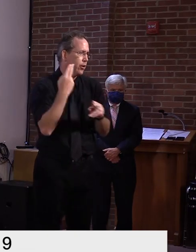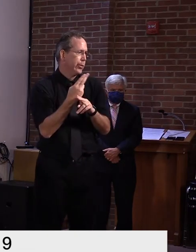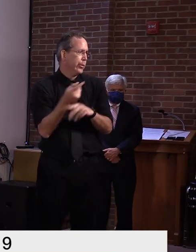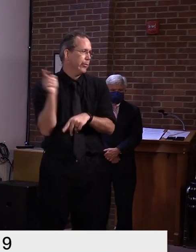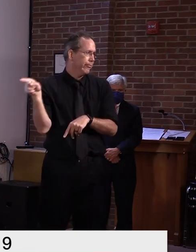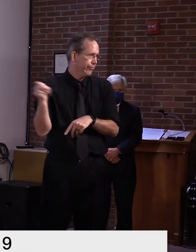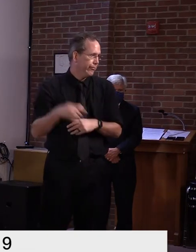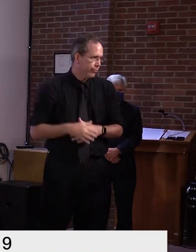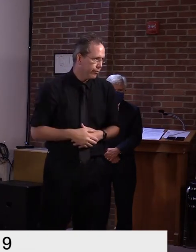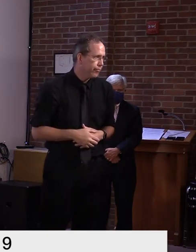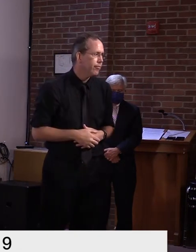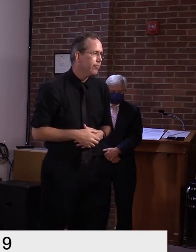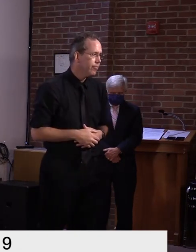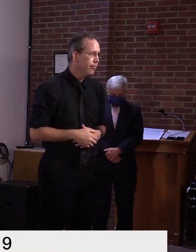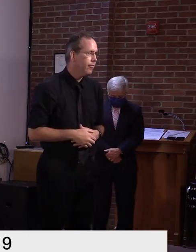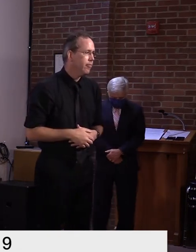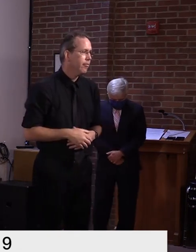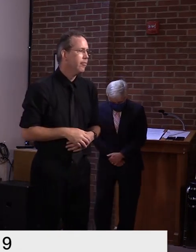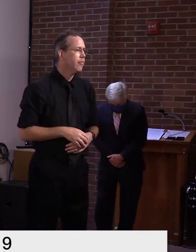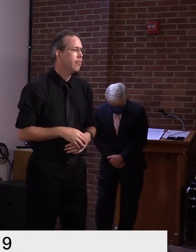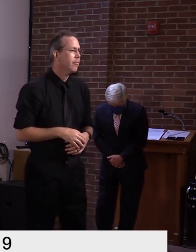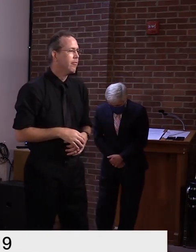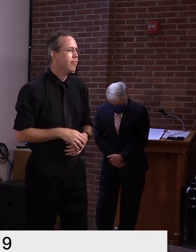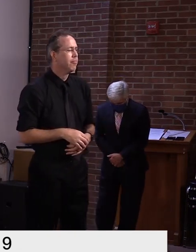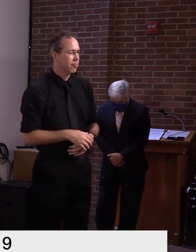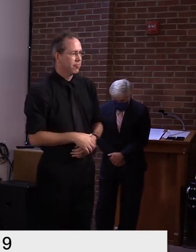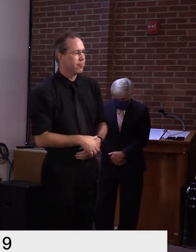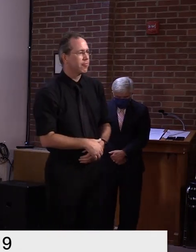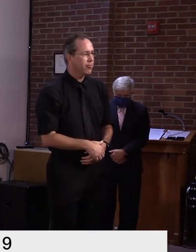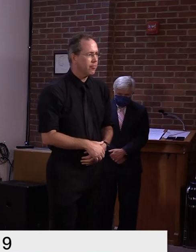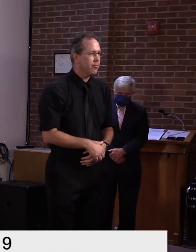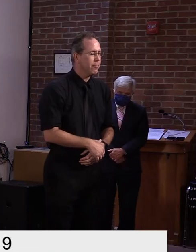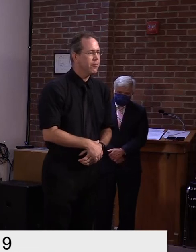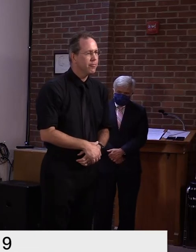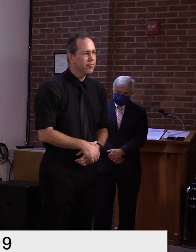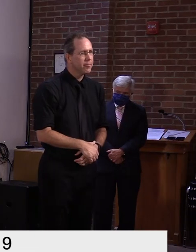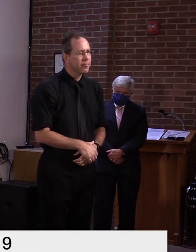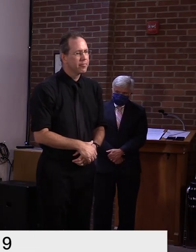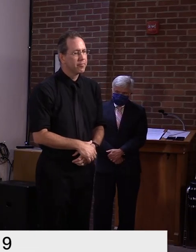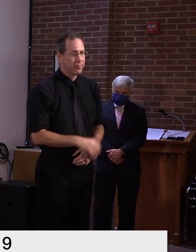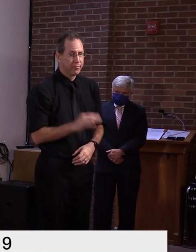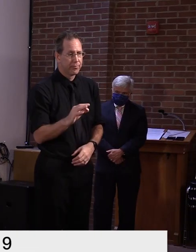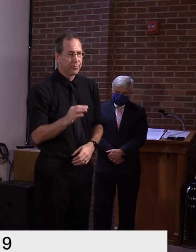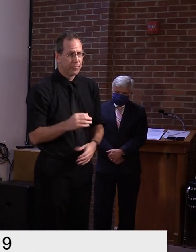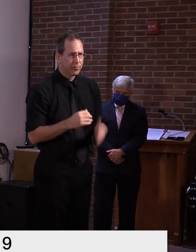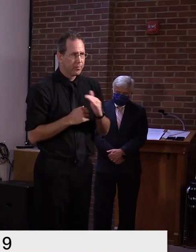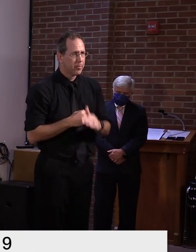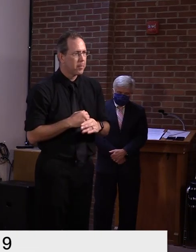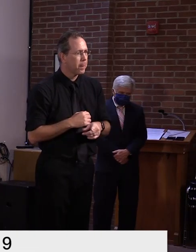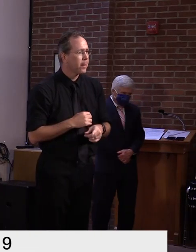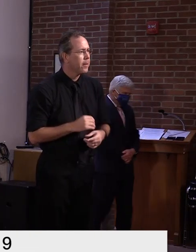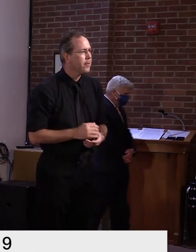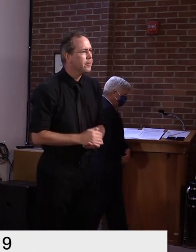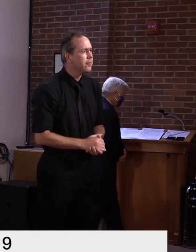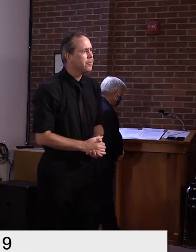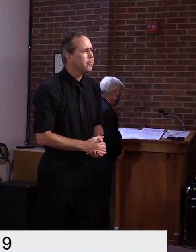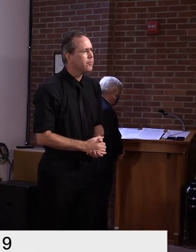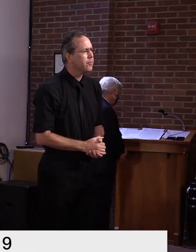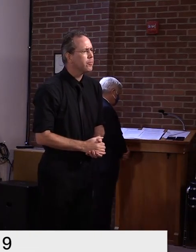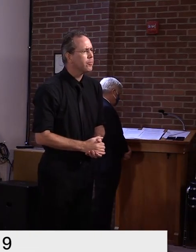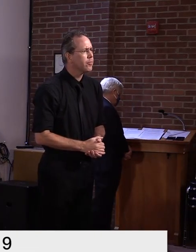Ann Wallace-Allen, BT Digger. Hi, this is a question for Secretary Smith. I'm